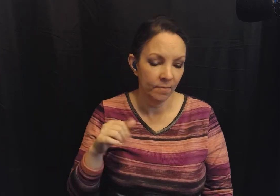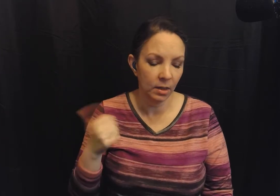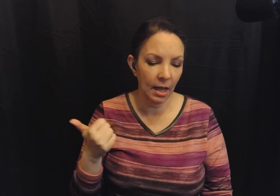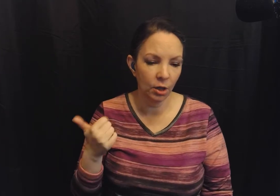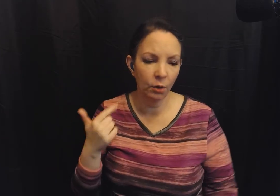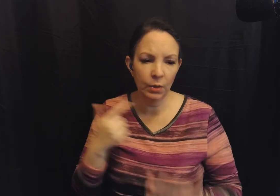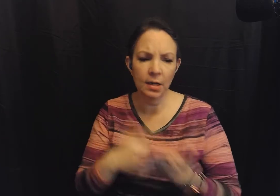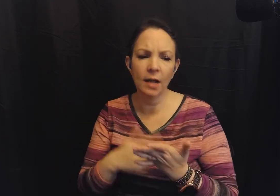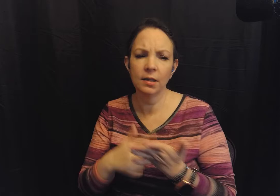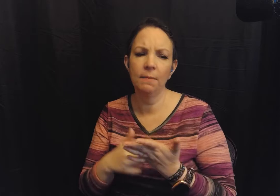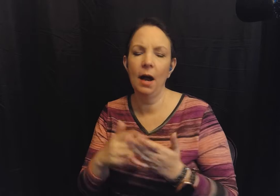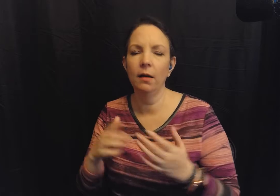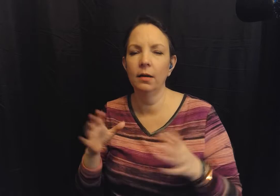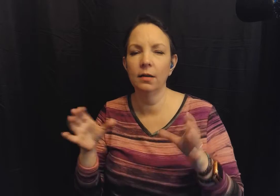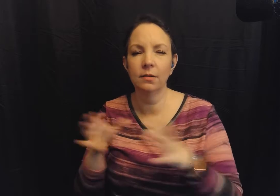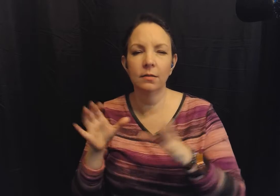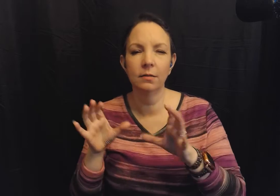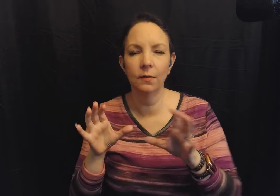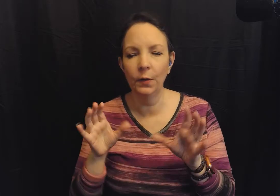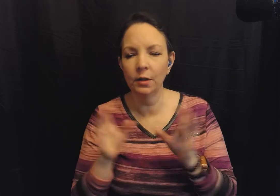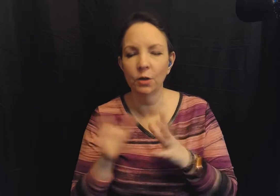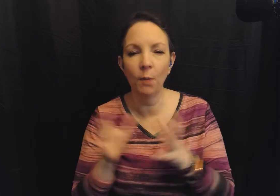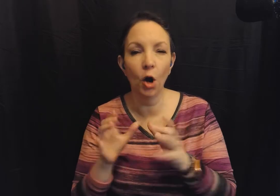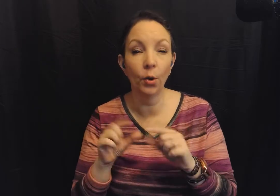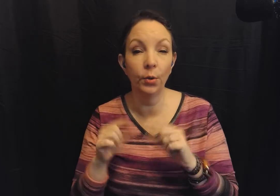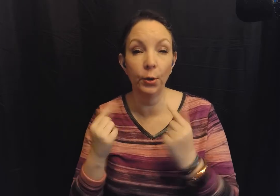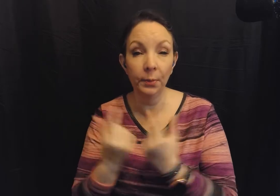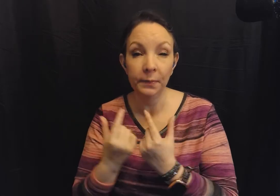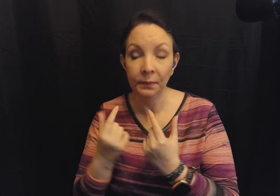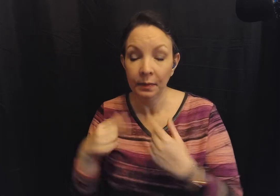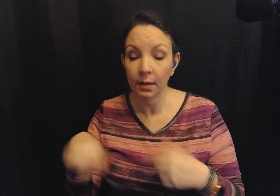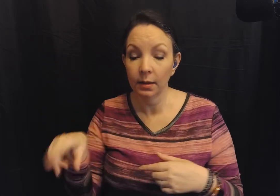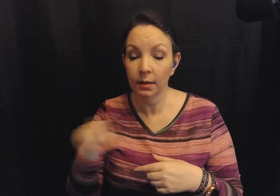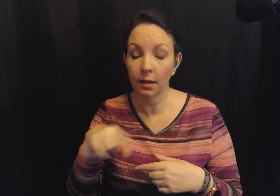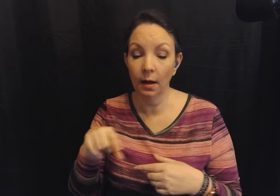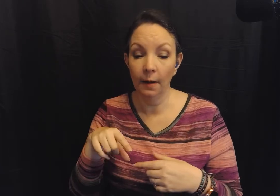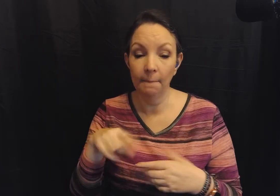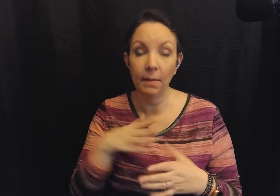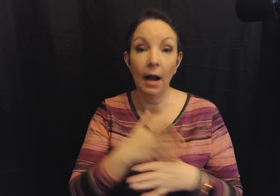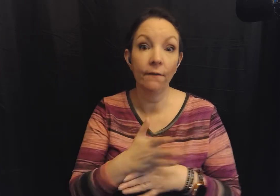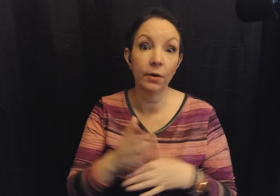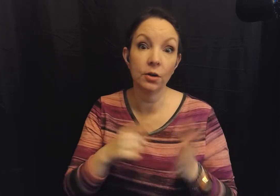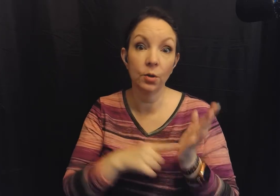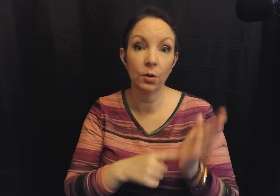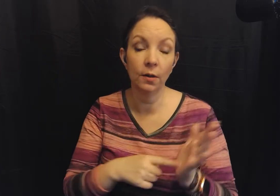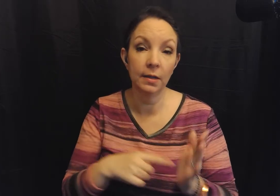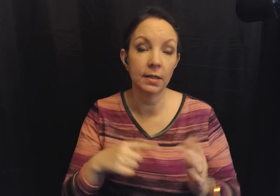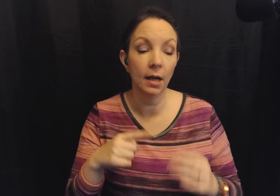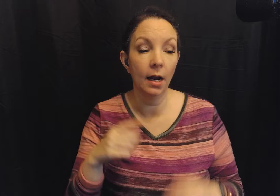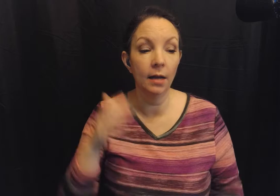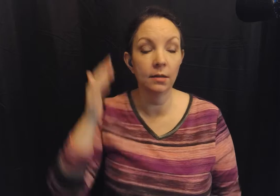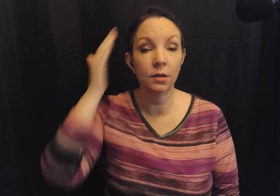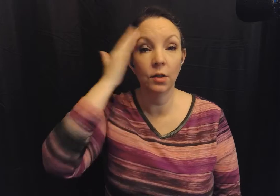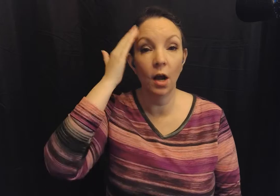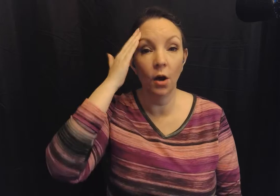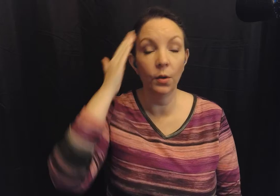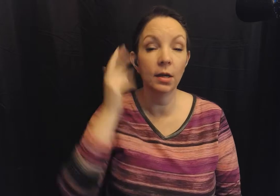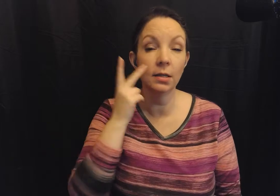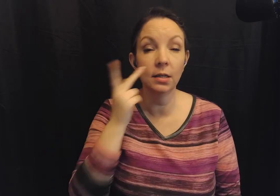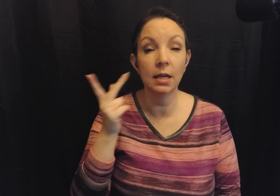Another one we talked about in this with a small group after I showed a sign is no. You're gonna see